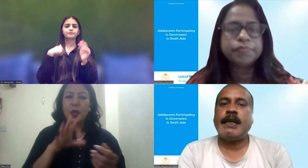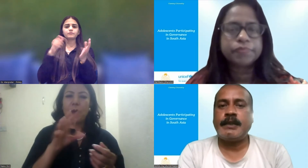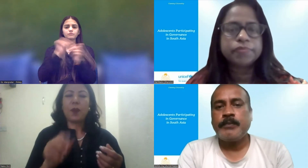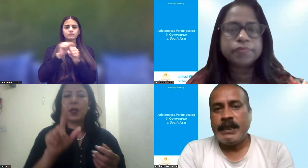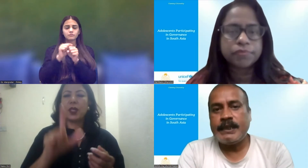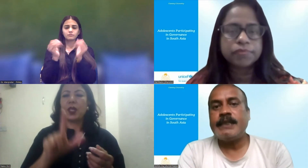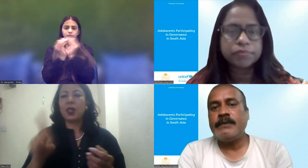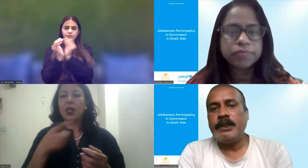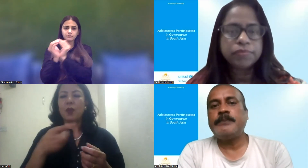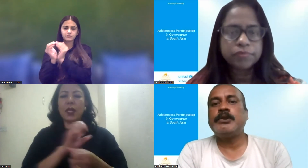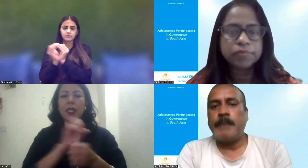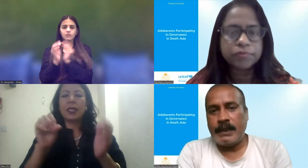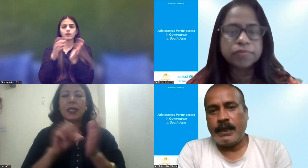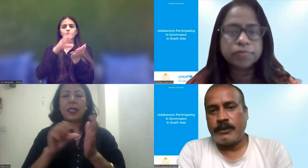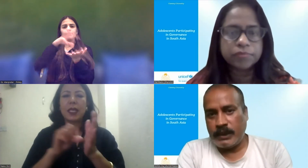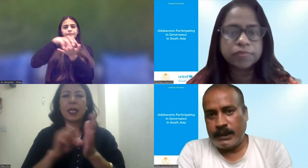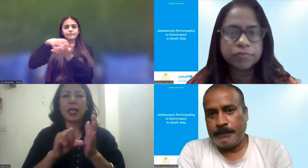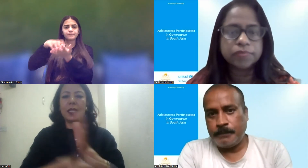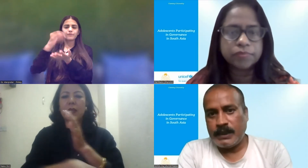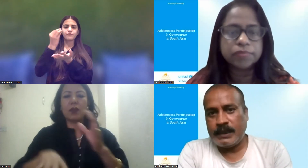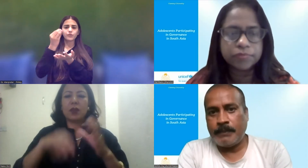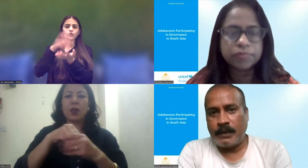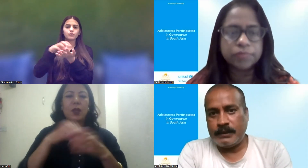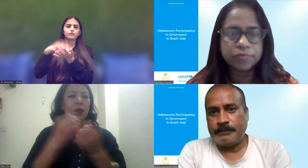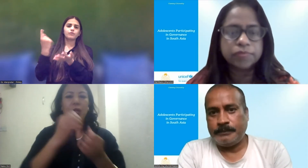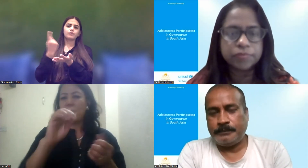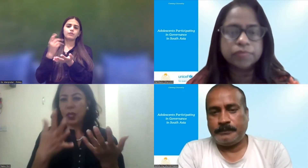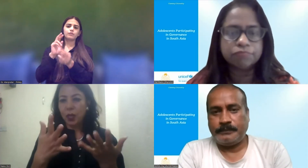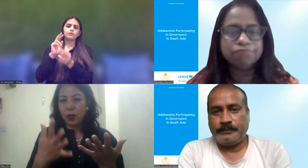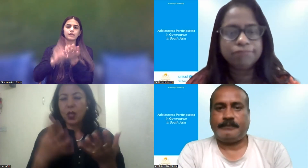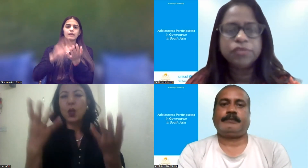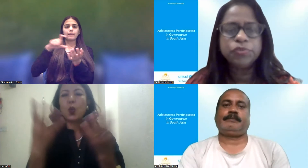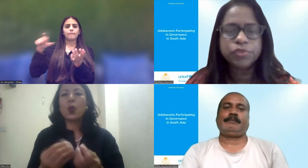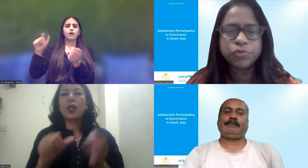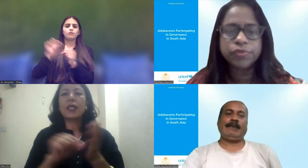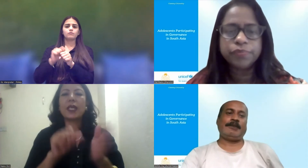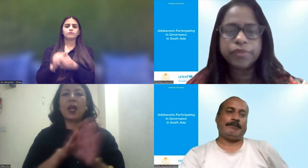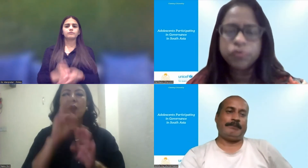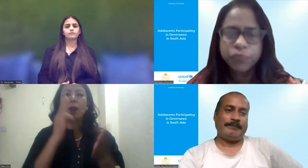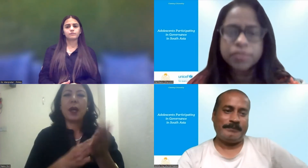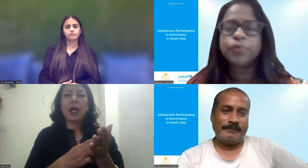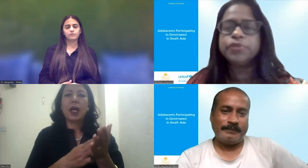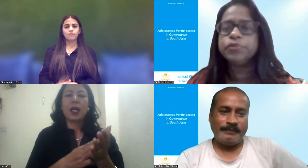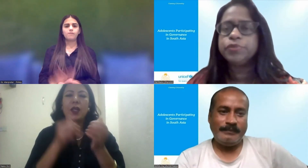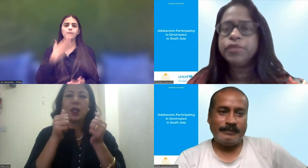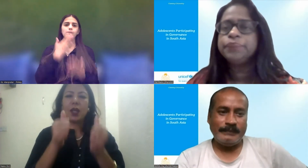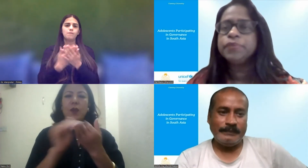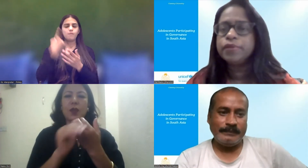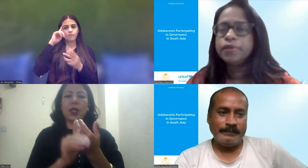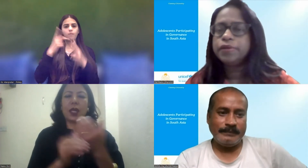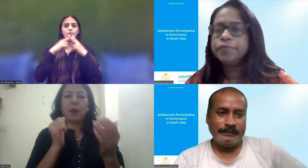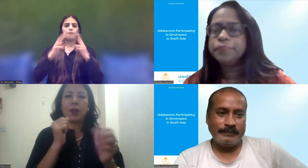districts and intensively in few palikas only in Nepal, yeah. Thank you, Ashok. Thank you for responding to her.